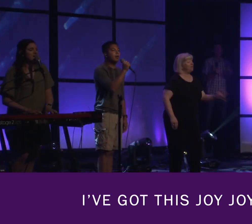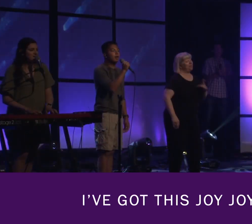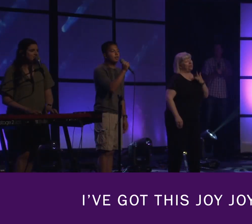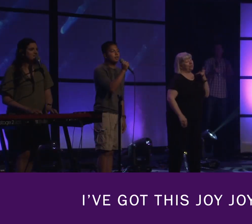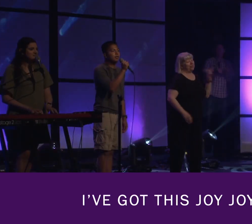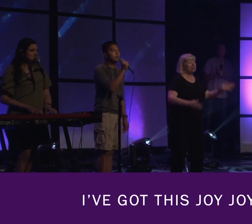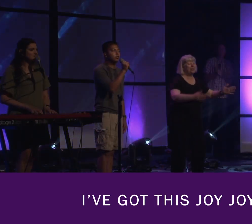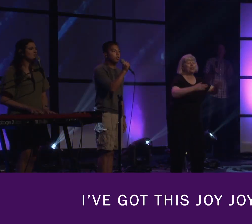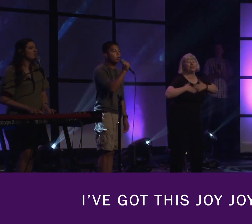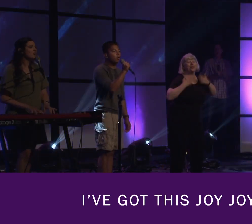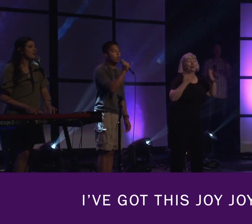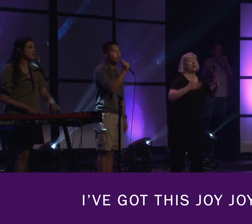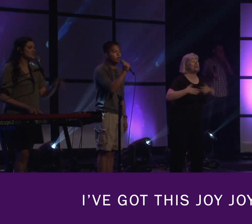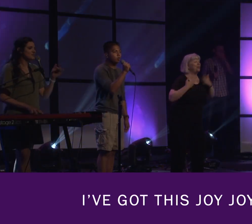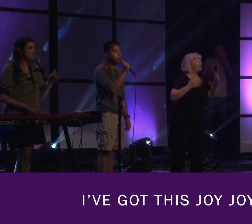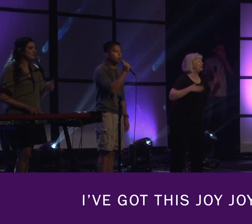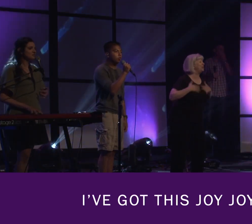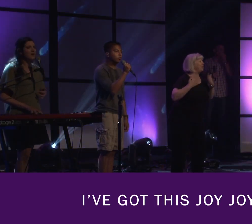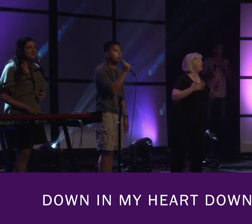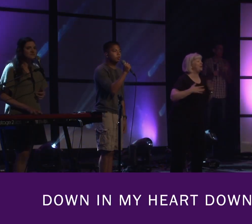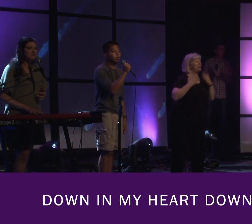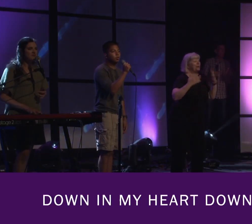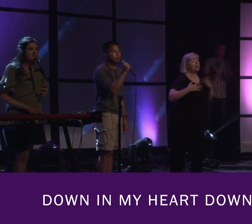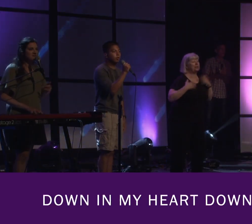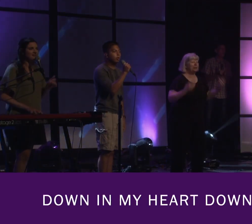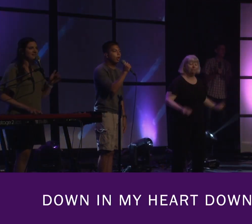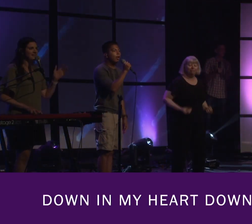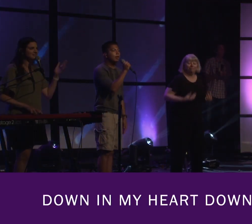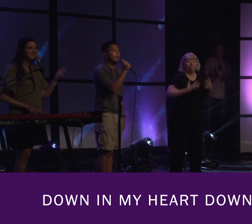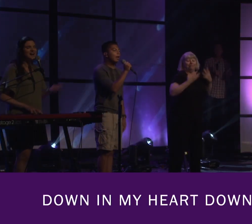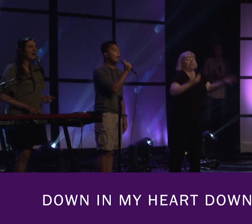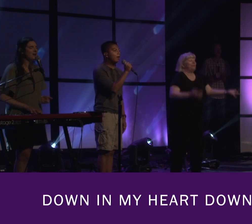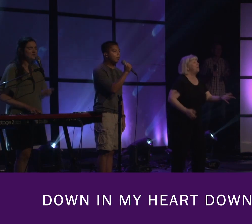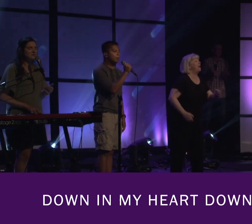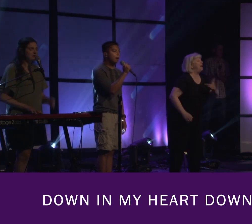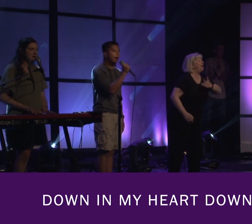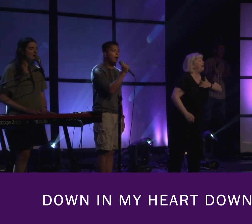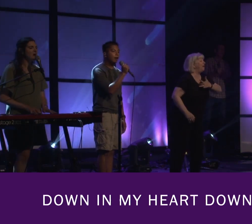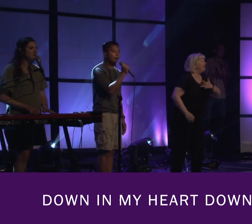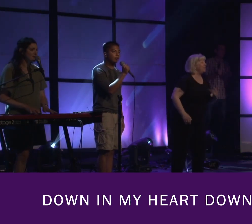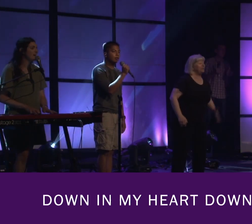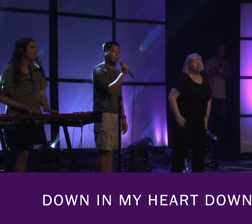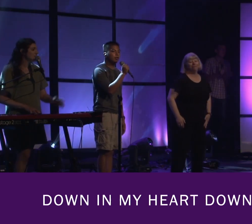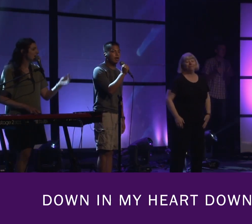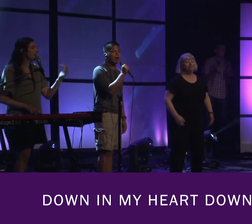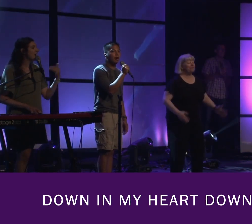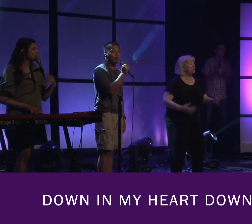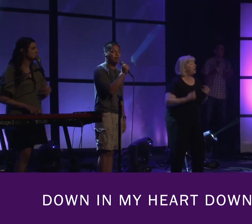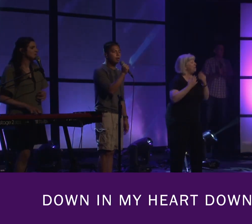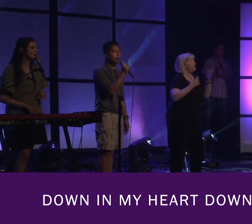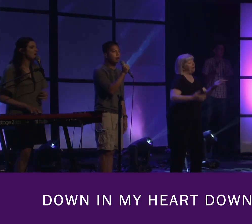I've got this joy, joy, joy, joy down in my heart,